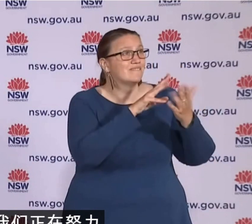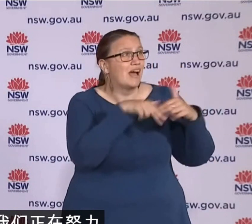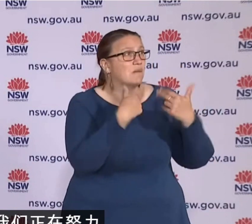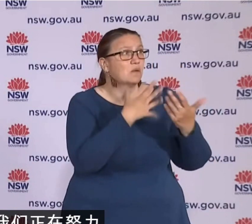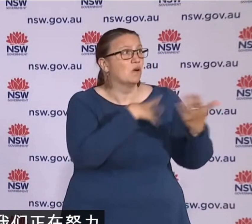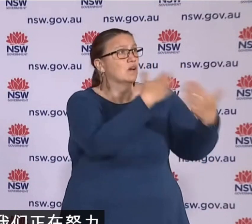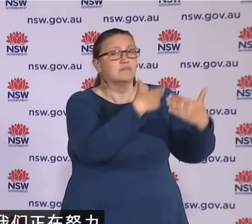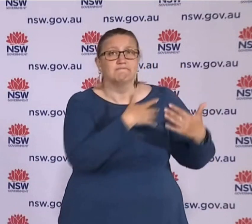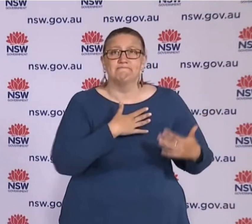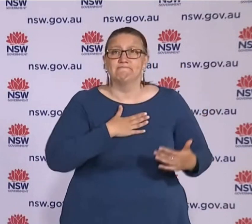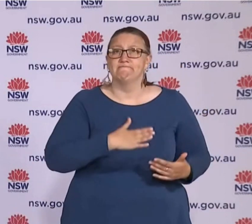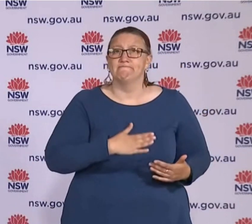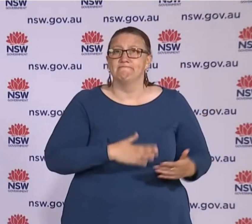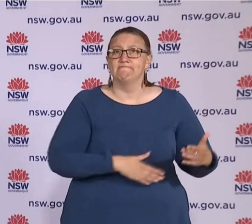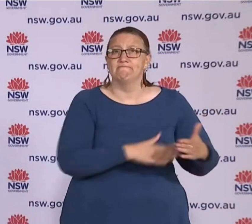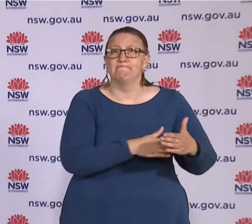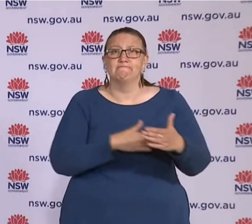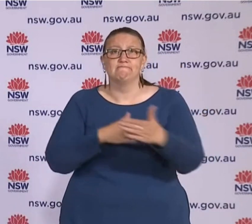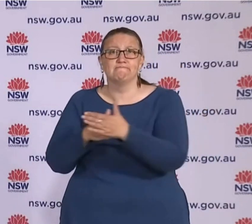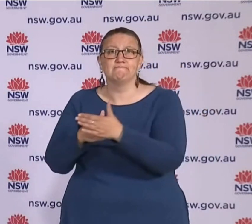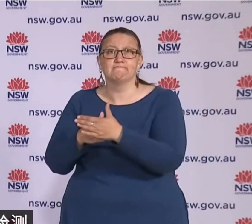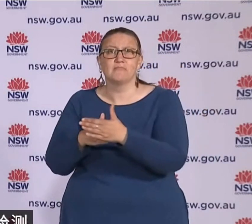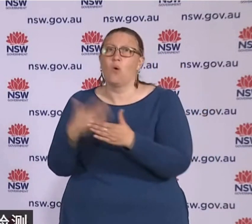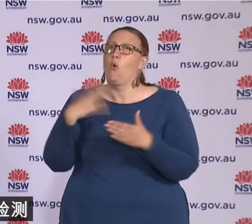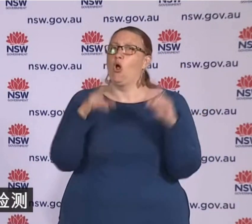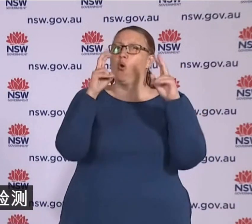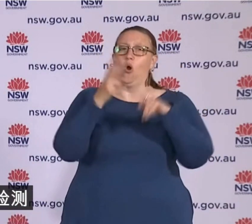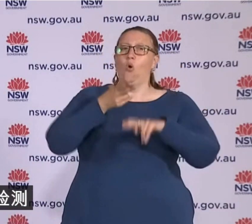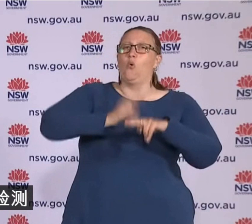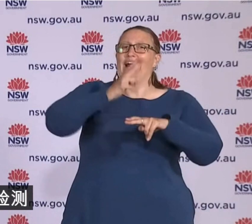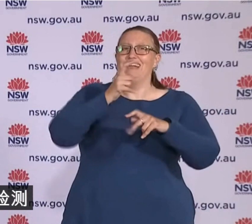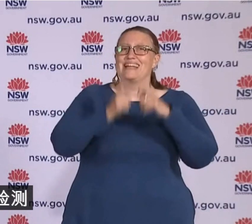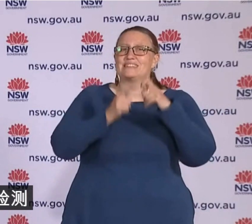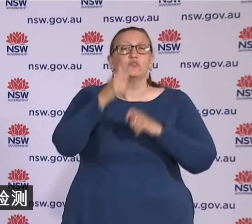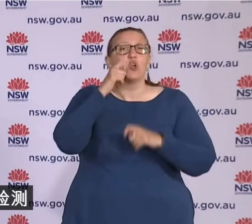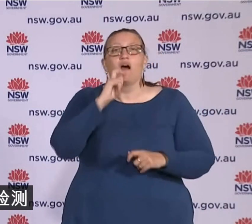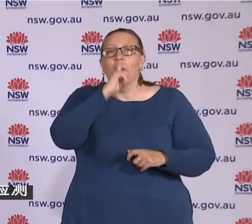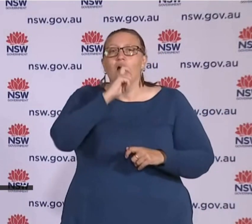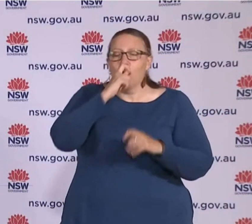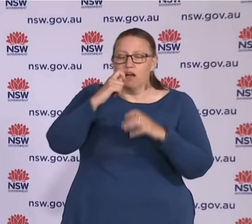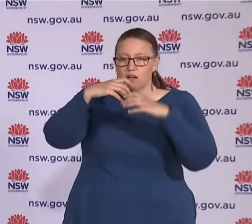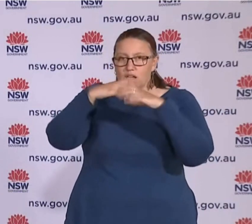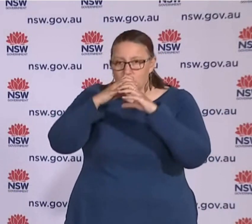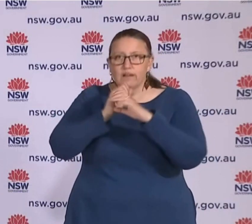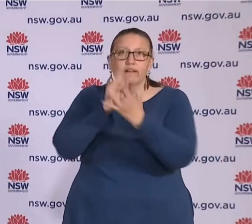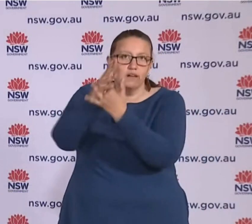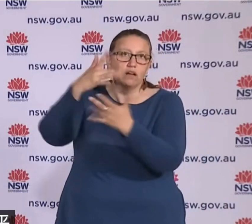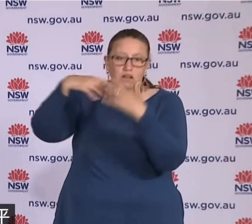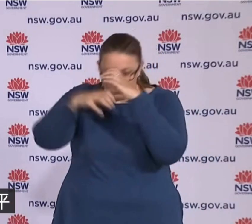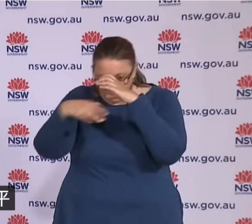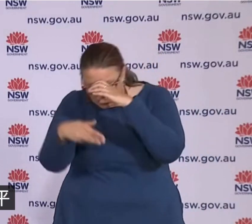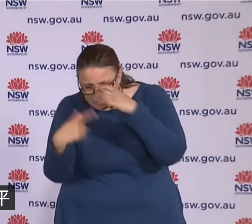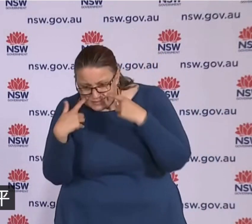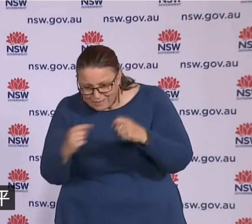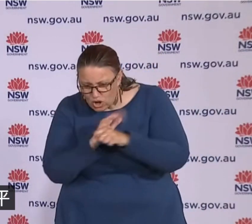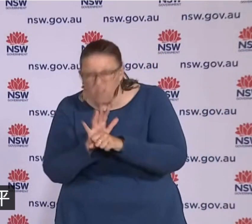on having more rapid antigen testing and other controls, and we're also wanting to see the community levels